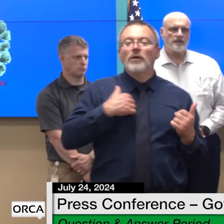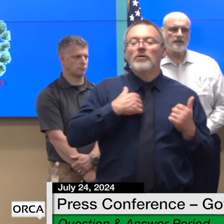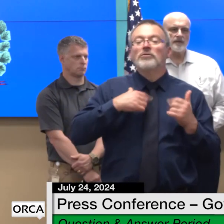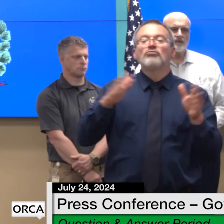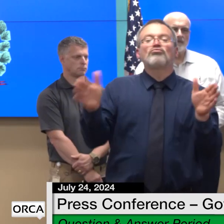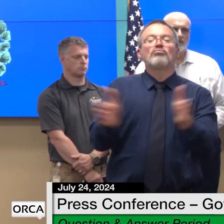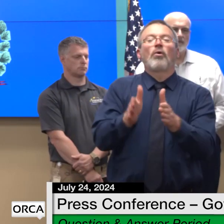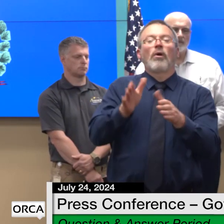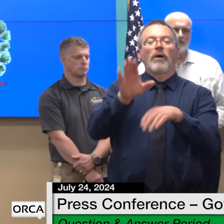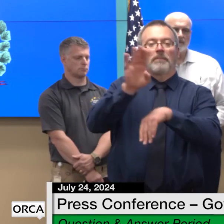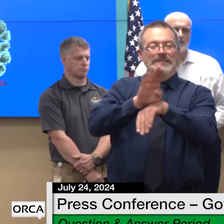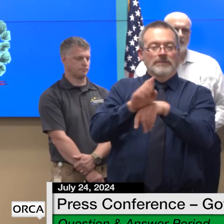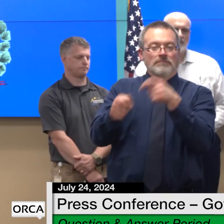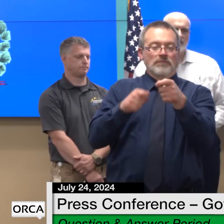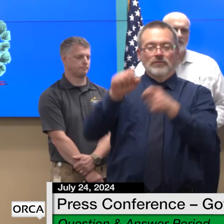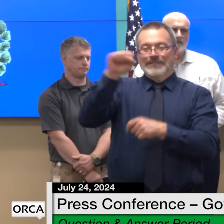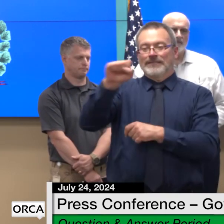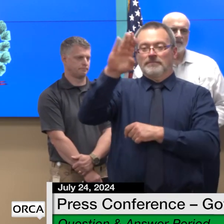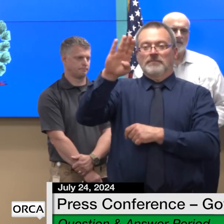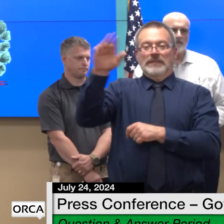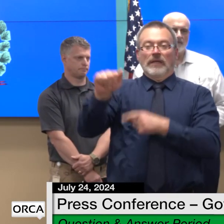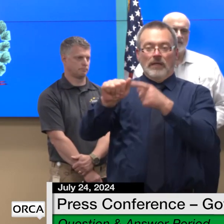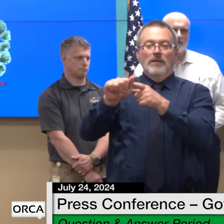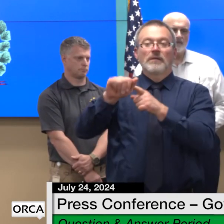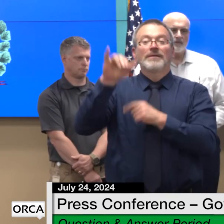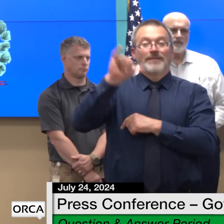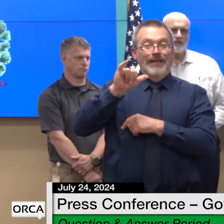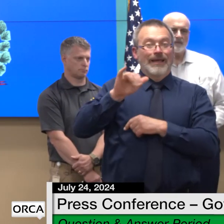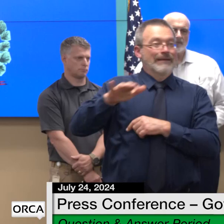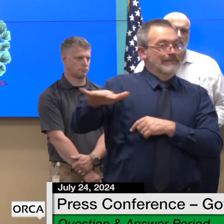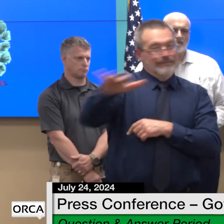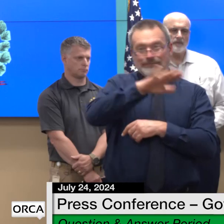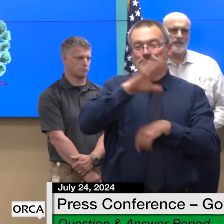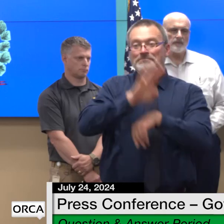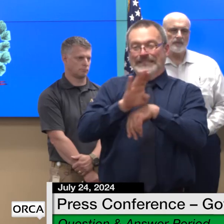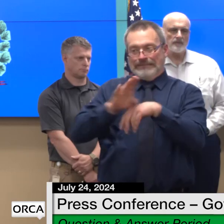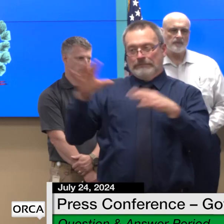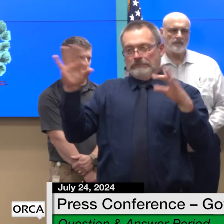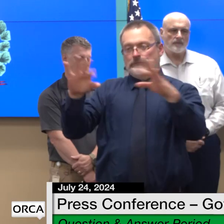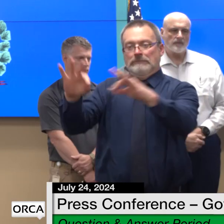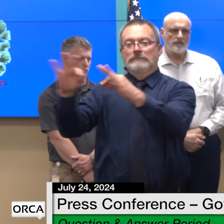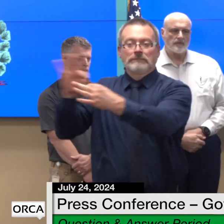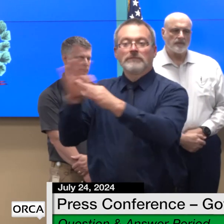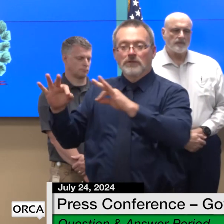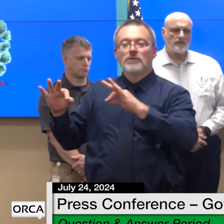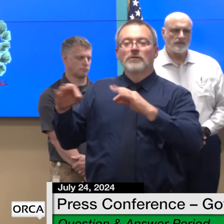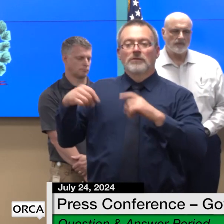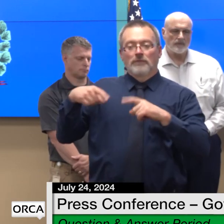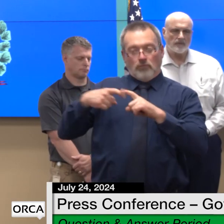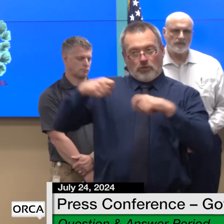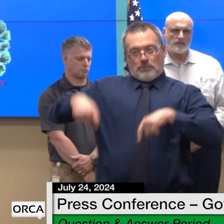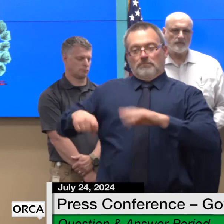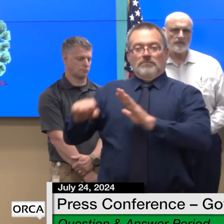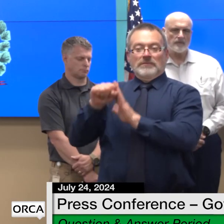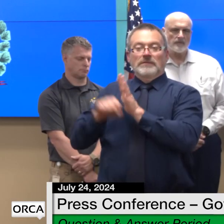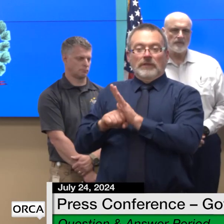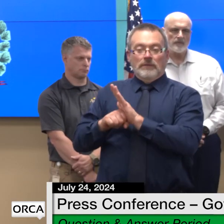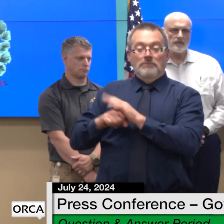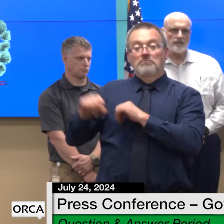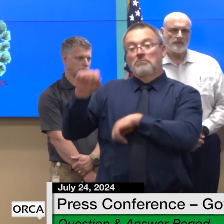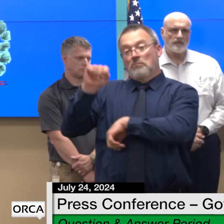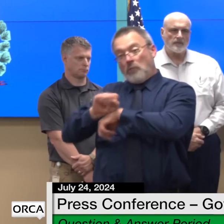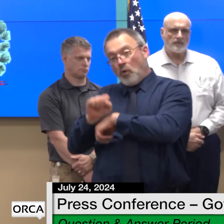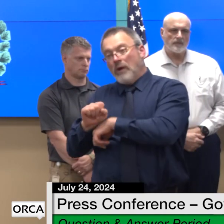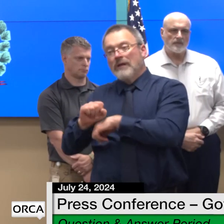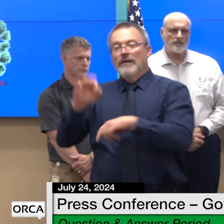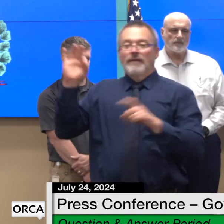Administration has people joining FEMA out in the field on these assessments. So there's a member from the state, a state employee, FEMA